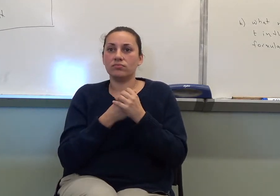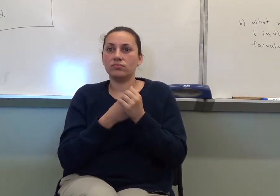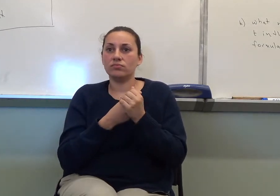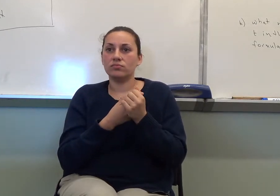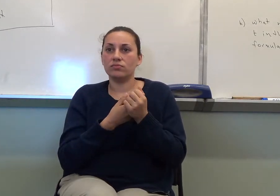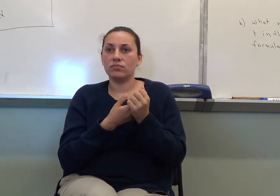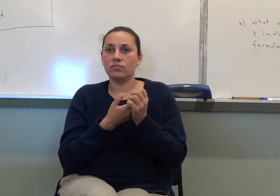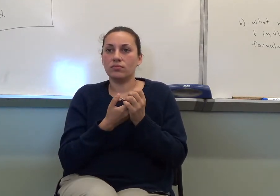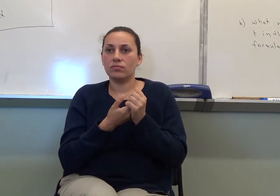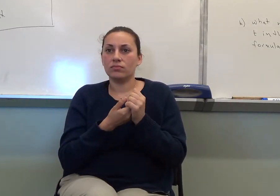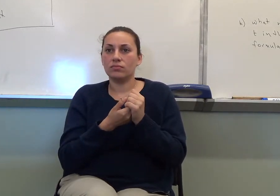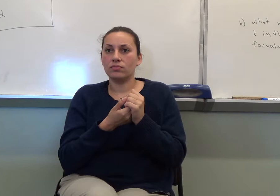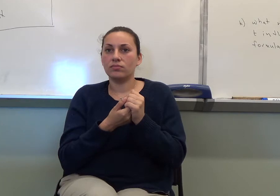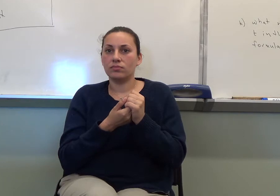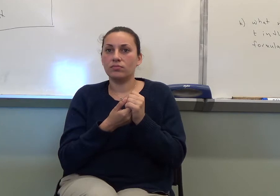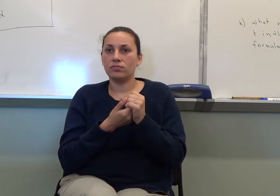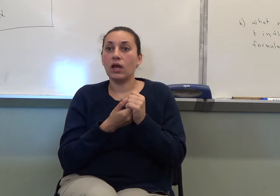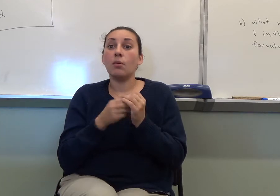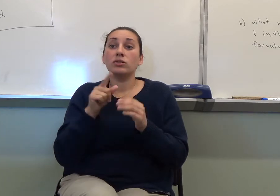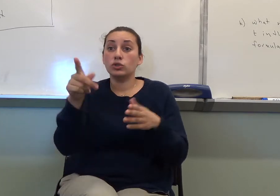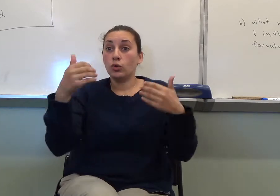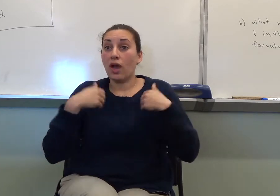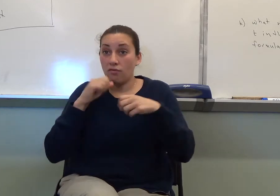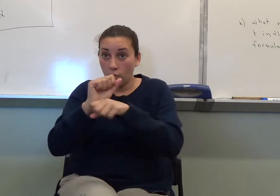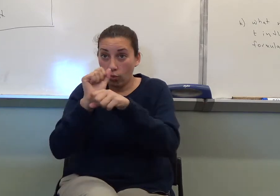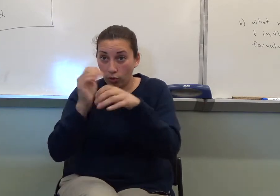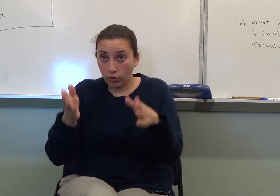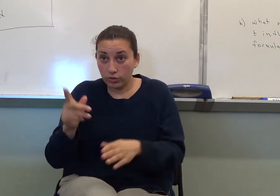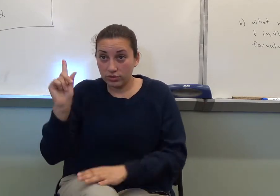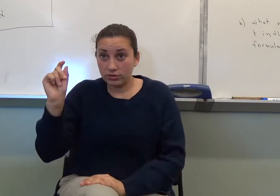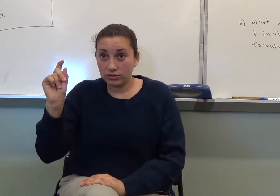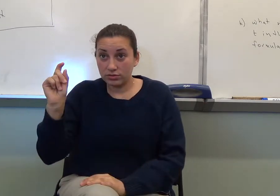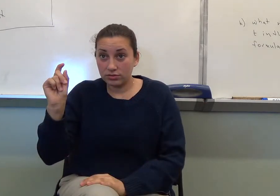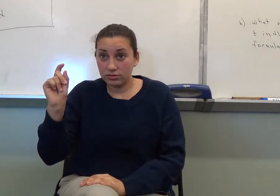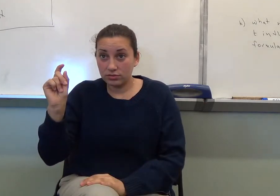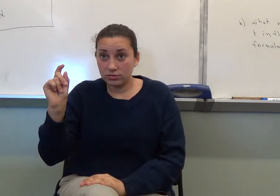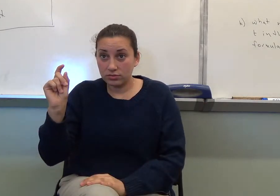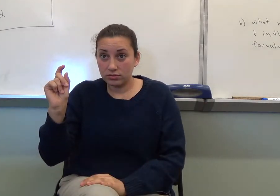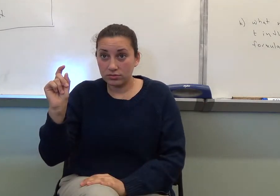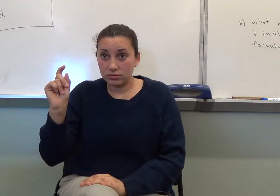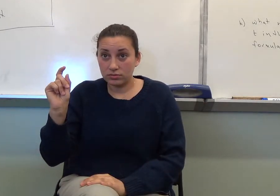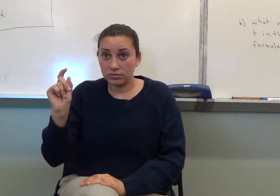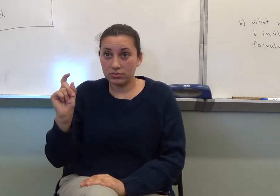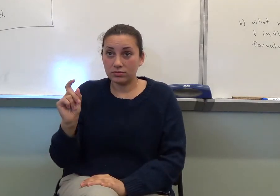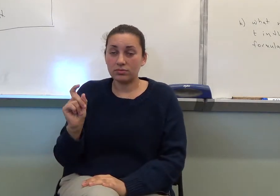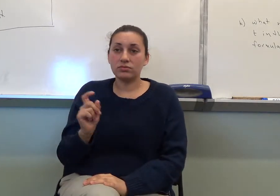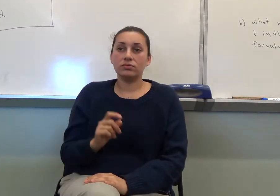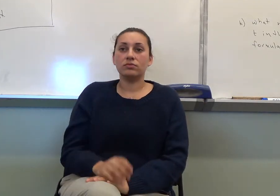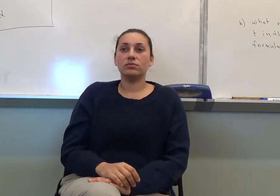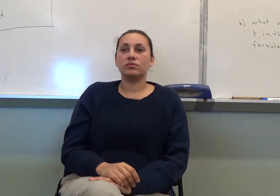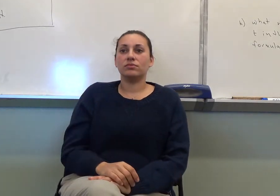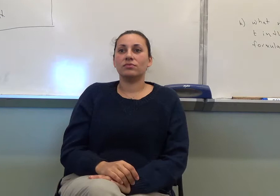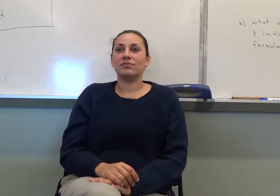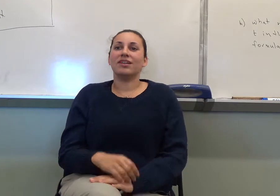so 37 paper shredder with markdown from, it was